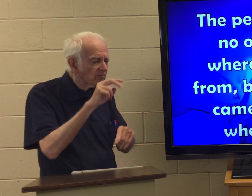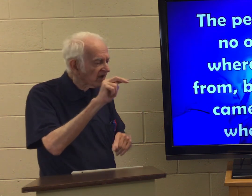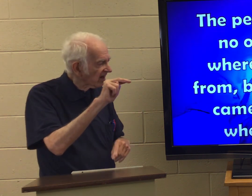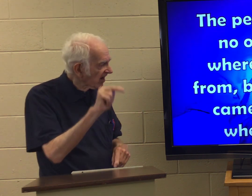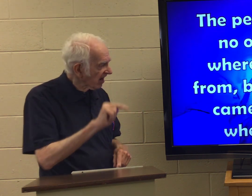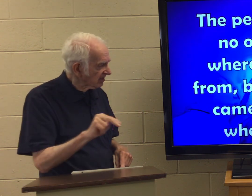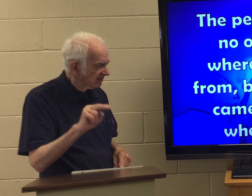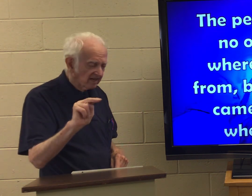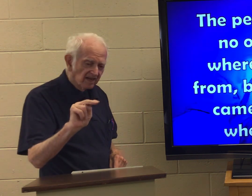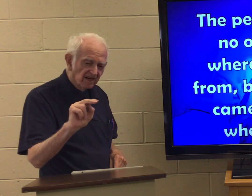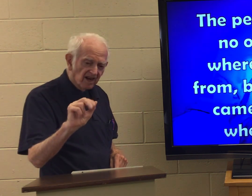from Nazareth,